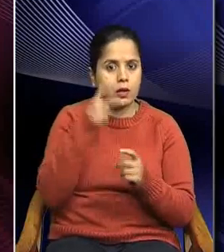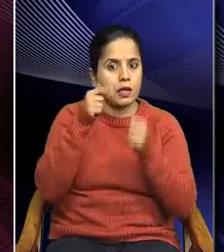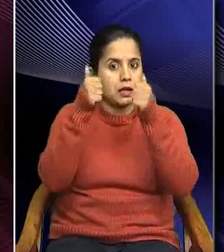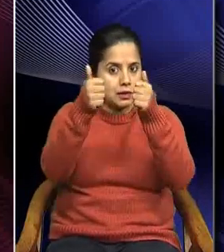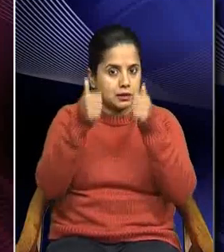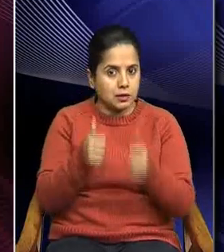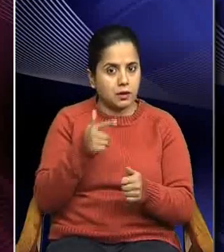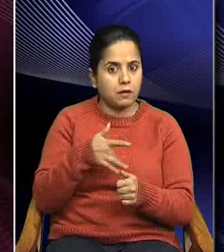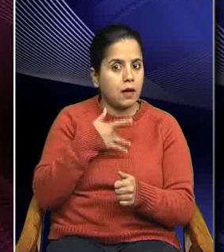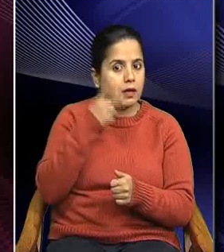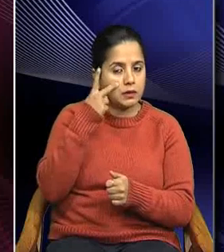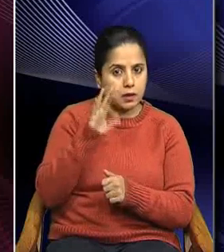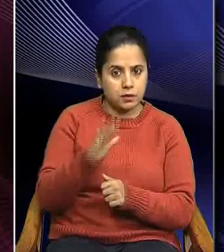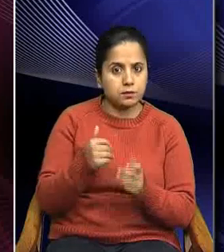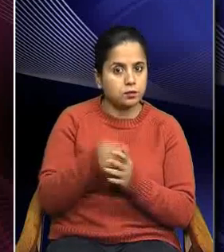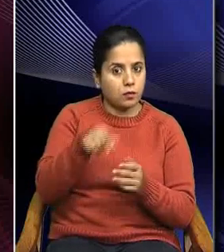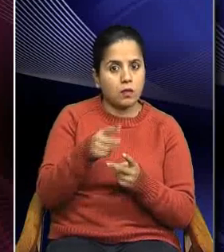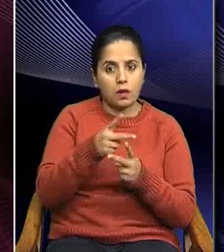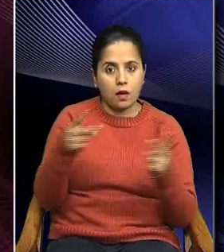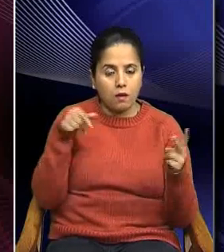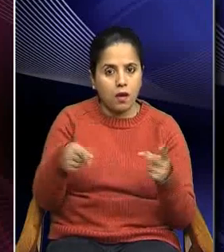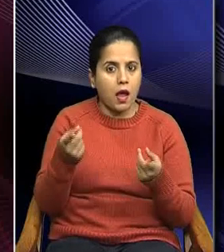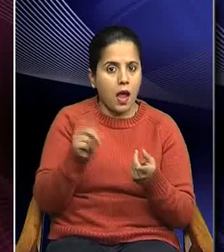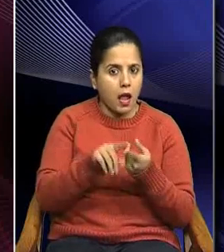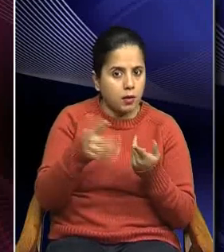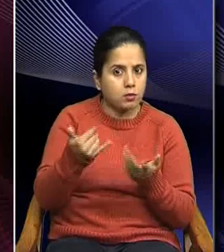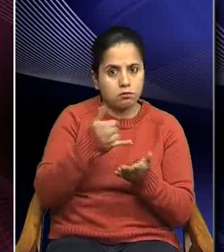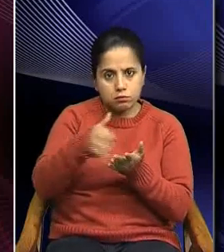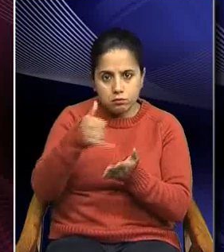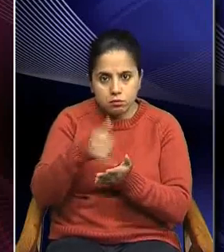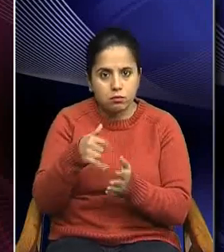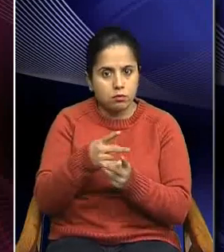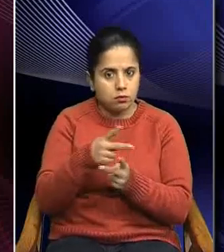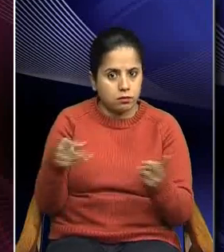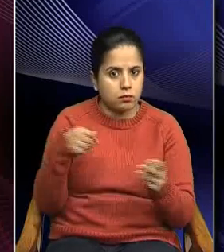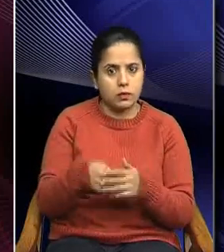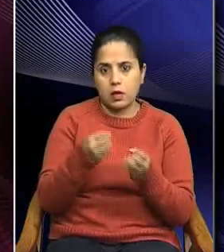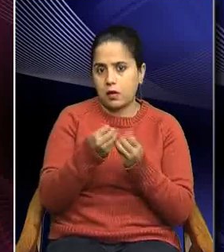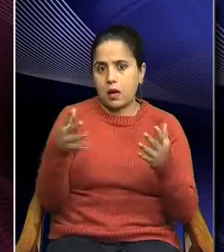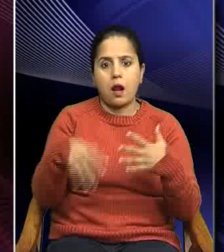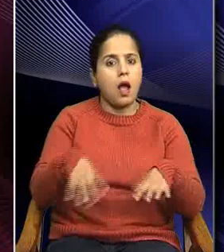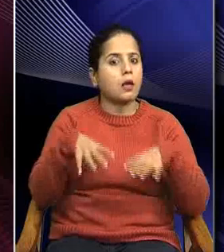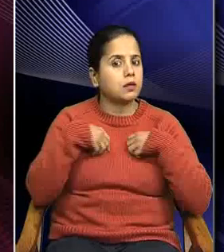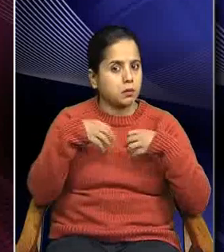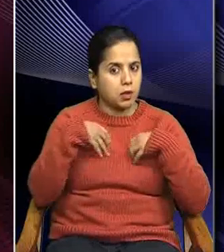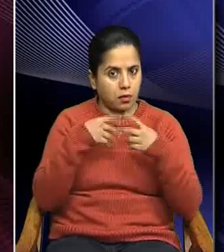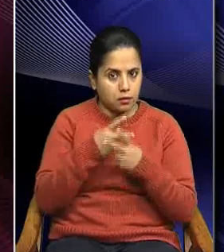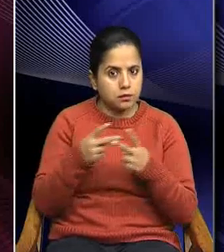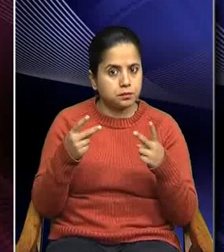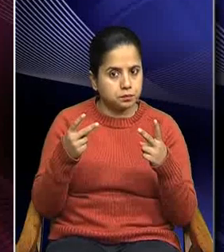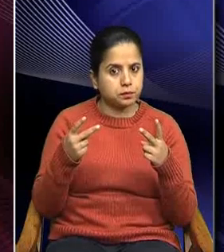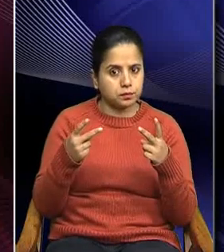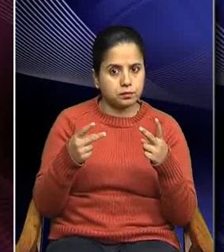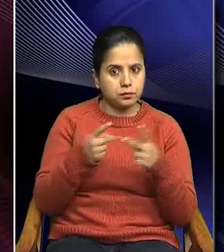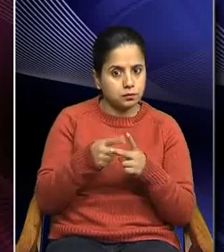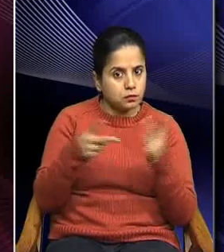of several deletions and several acceptance of